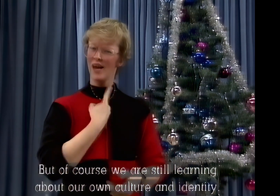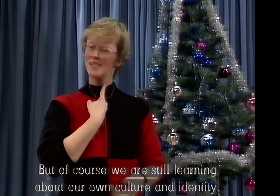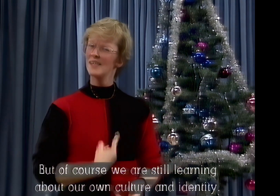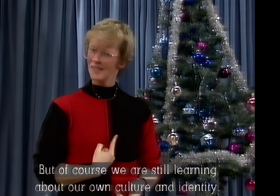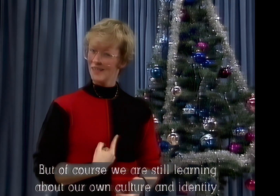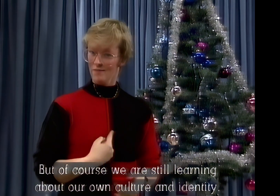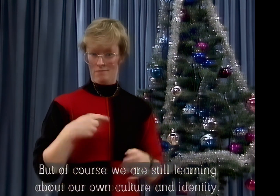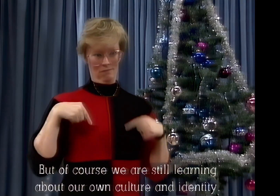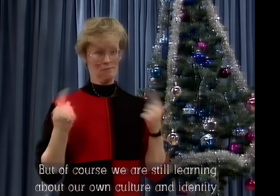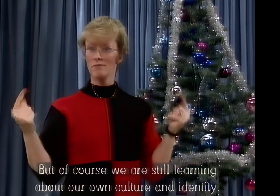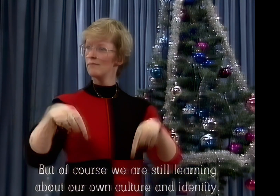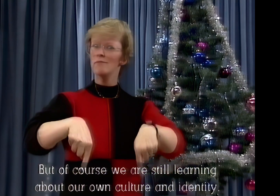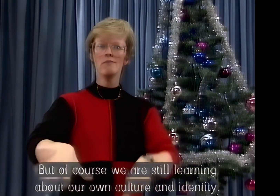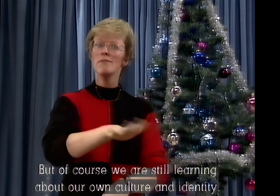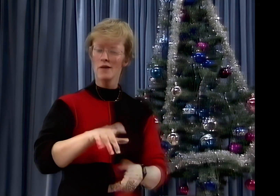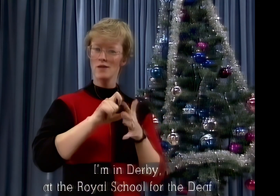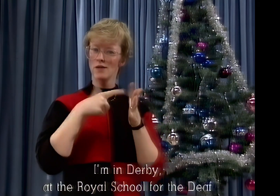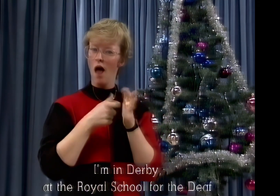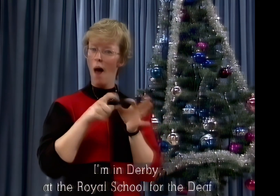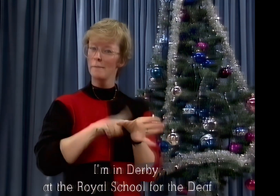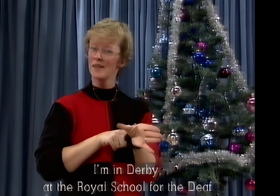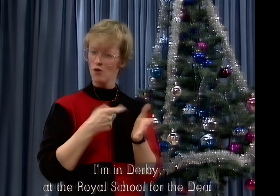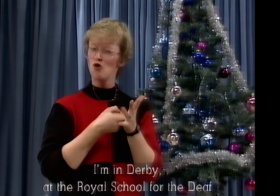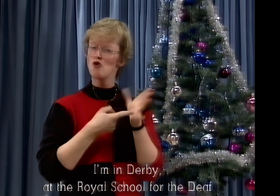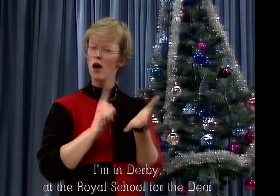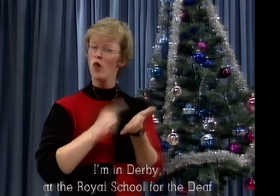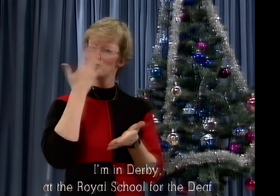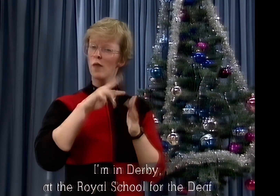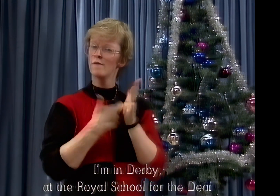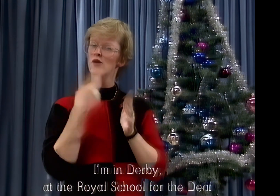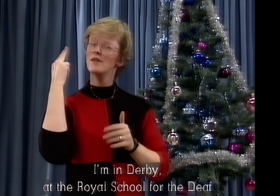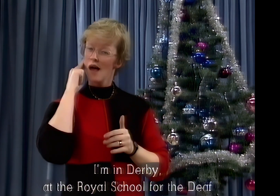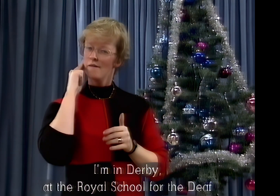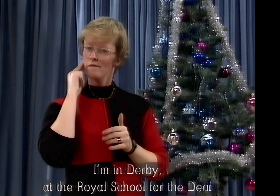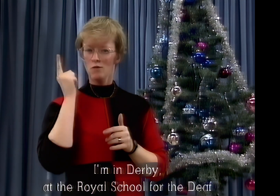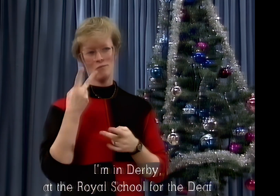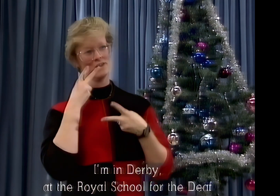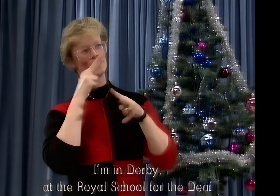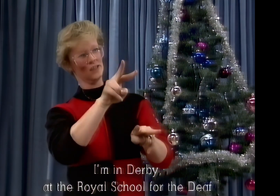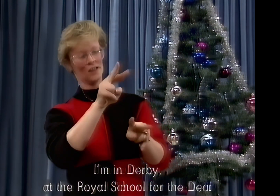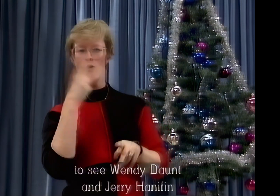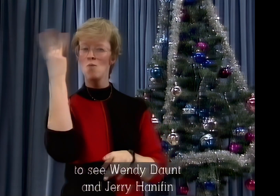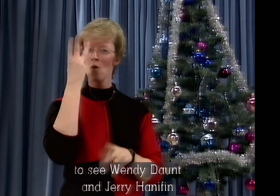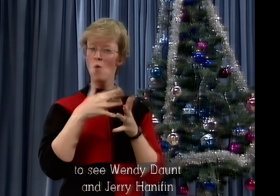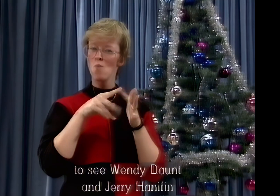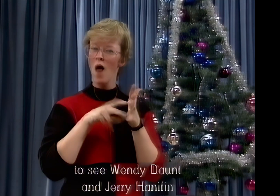and identity. I'm here in Derby at the Royal School for the Deaf to see Wendy